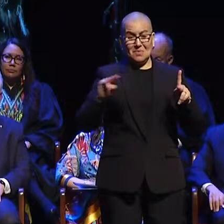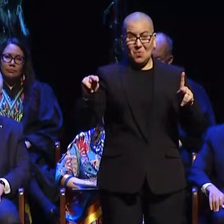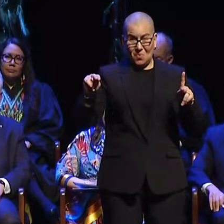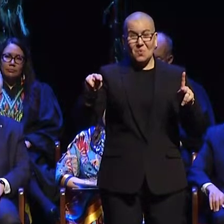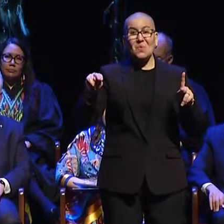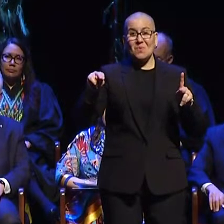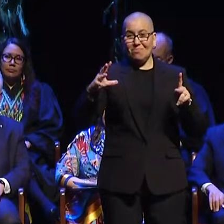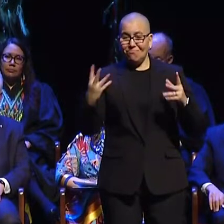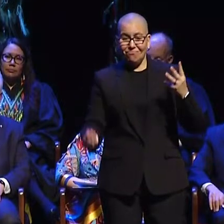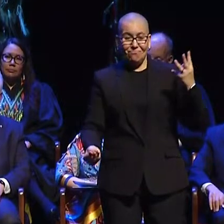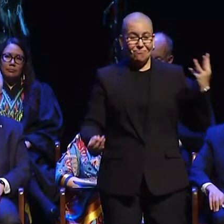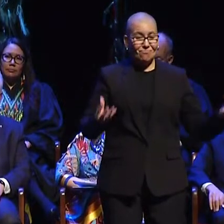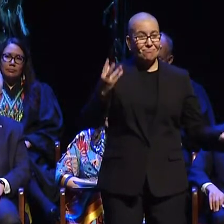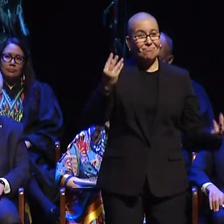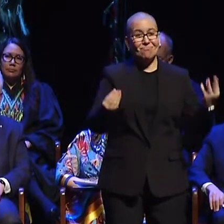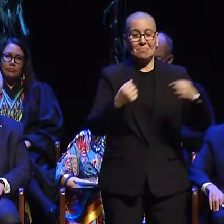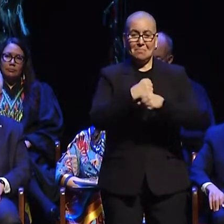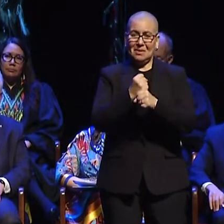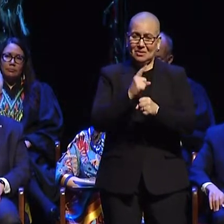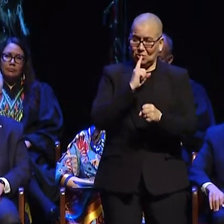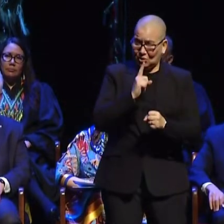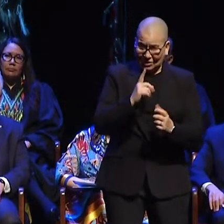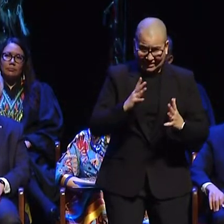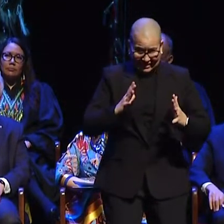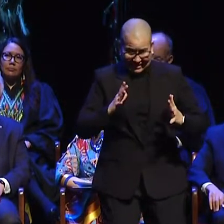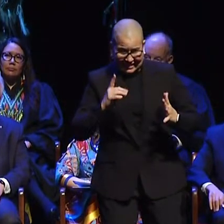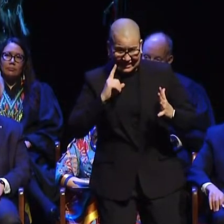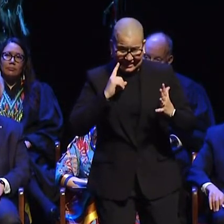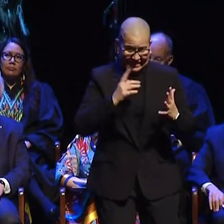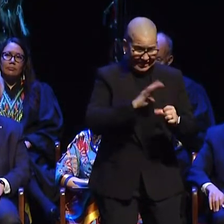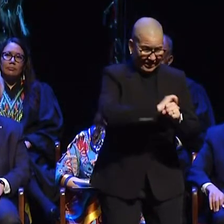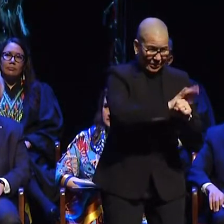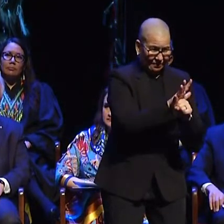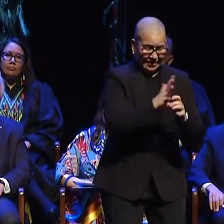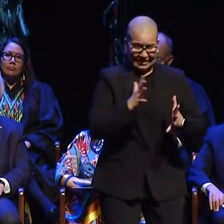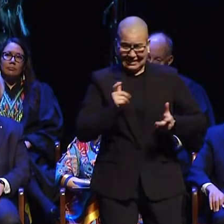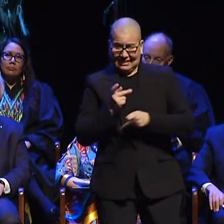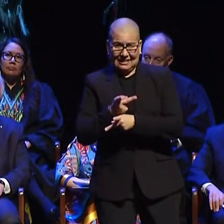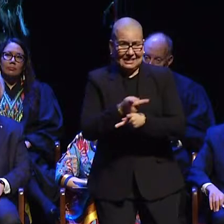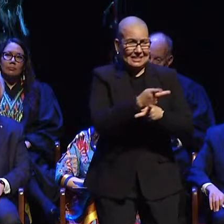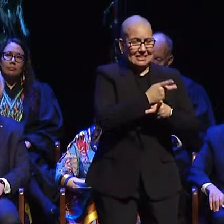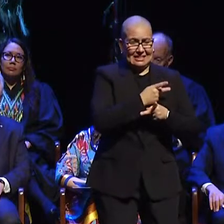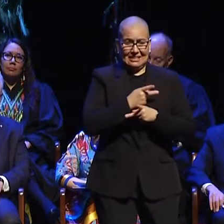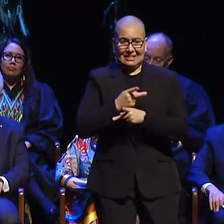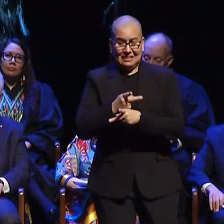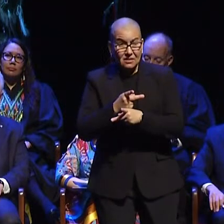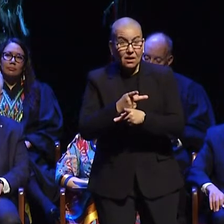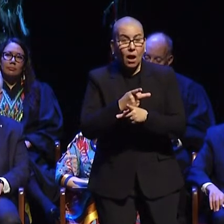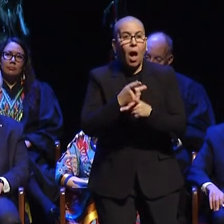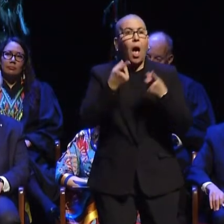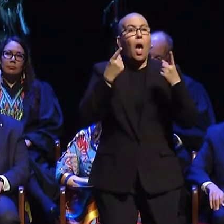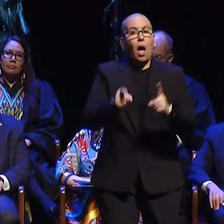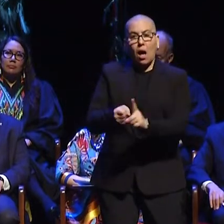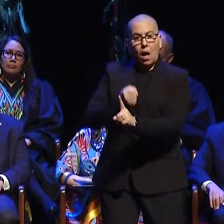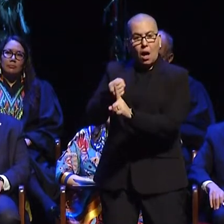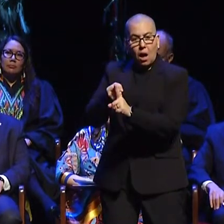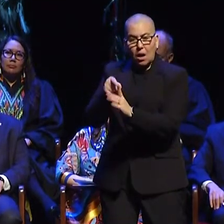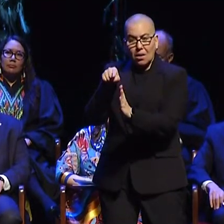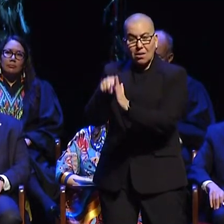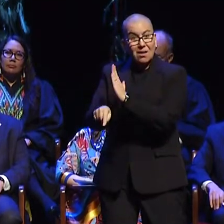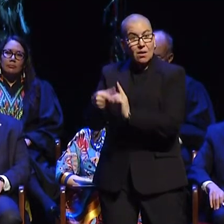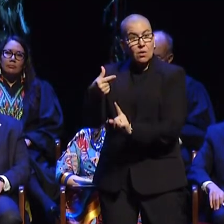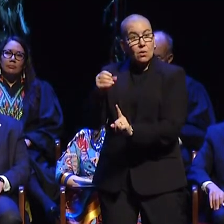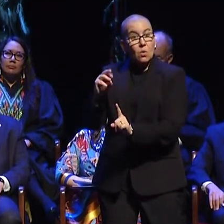COVID disease. And then there was the murder of George Floyd that focused the world's attention on Minnesota